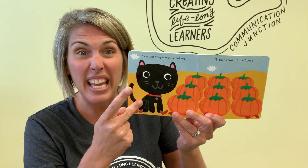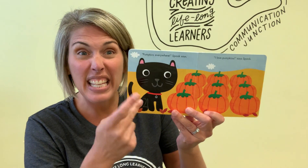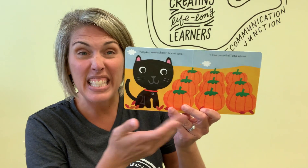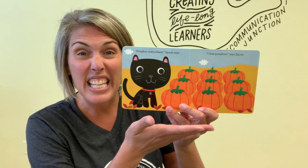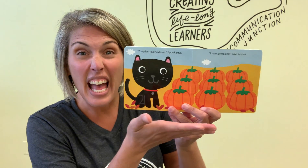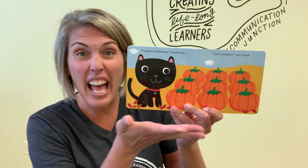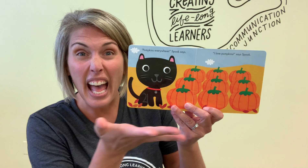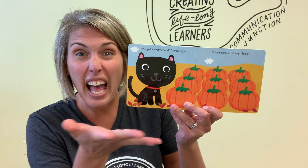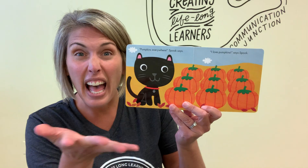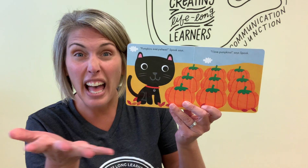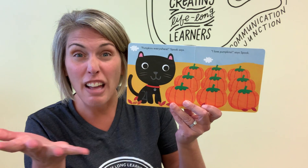Pumpkins